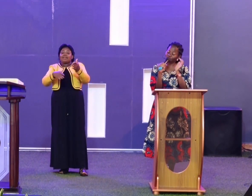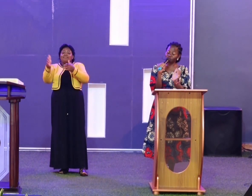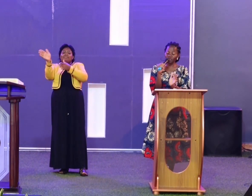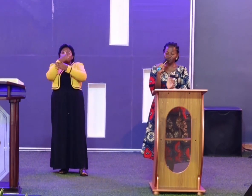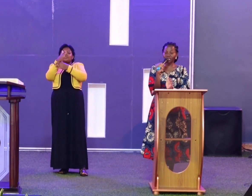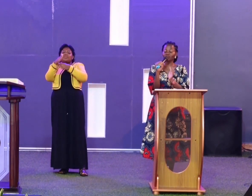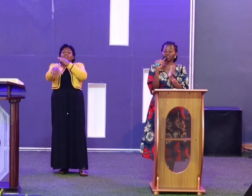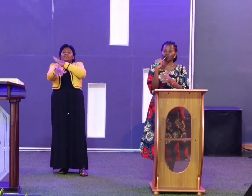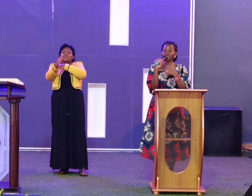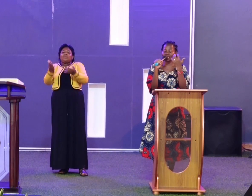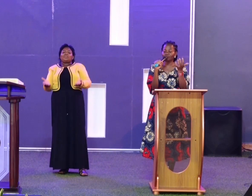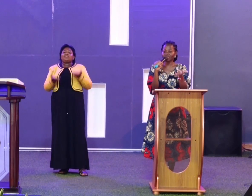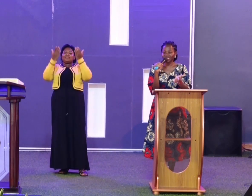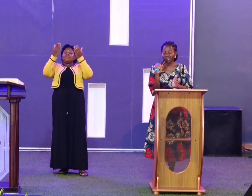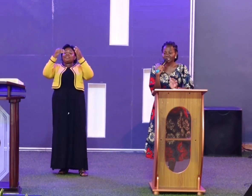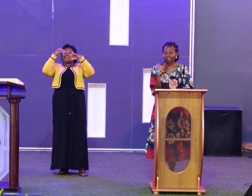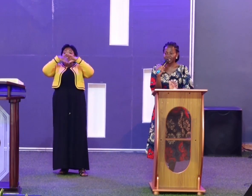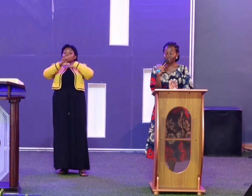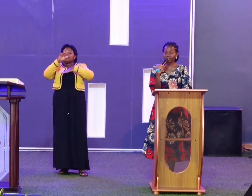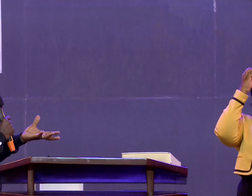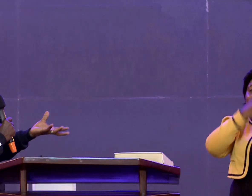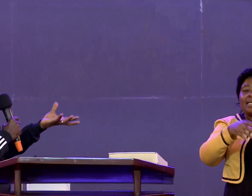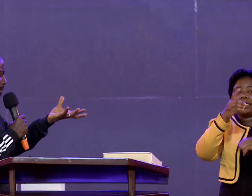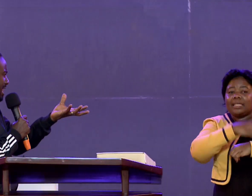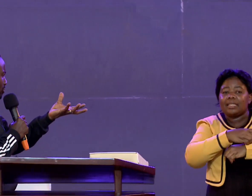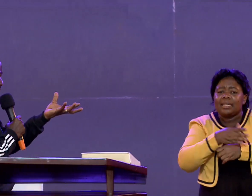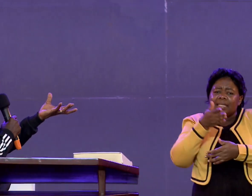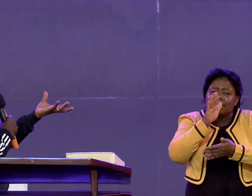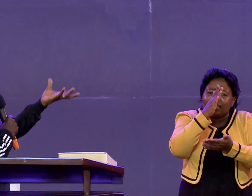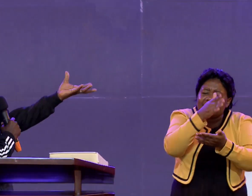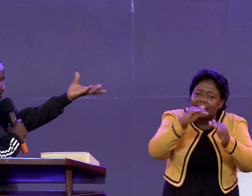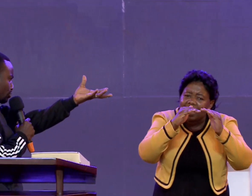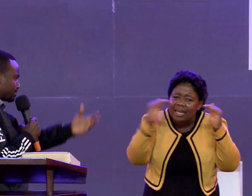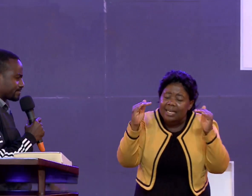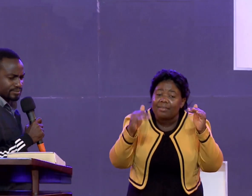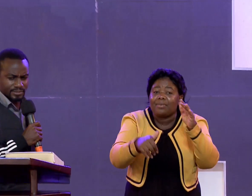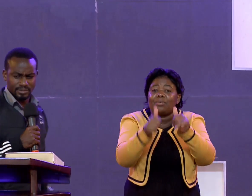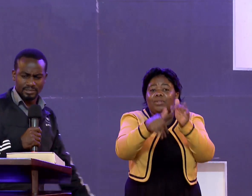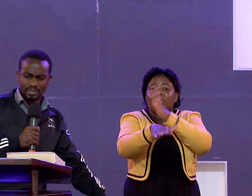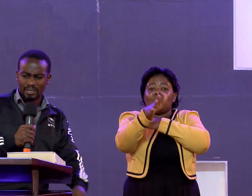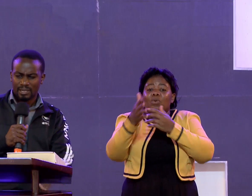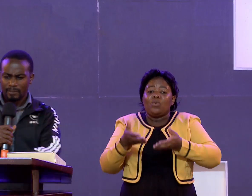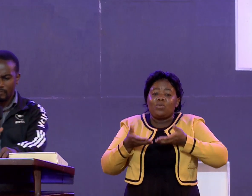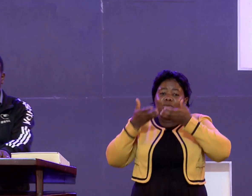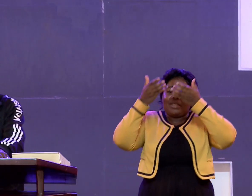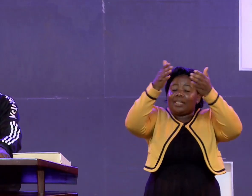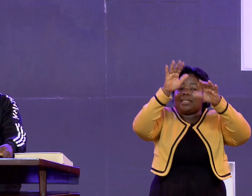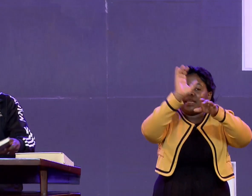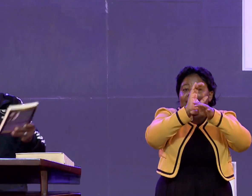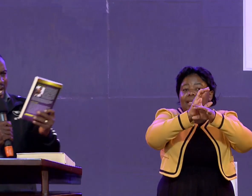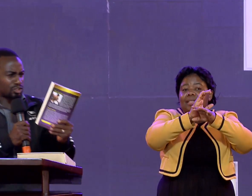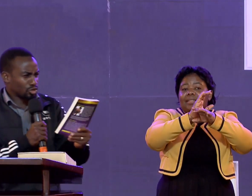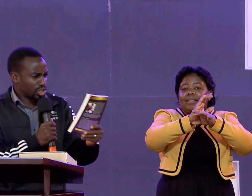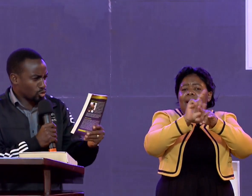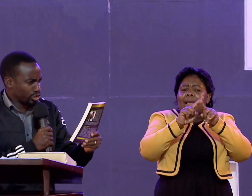is a special ministry the Lord is raising up in these last days. Wandibanga waliwe level mkama jatu wale kanisa mumaso. Could be there is a level where the Lord is taking the church to.